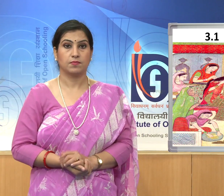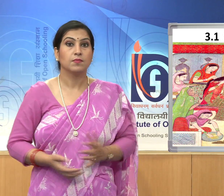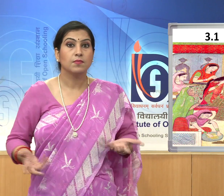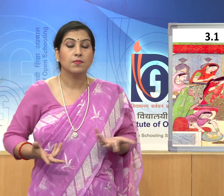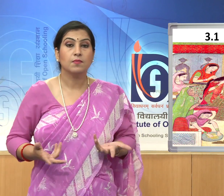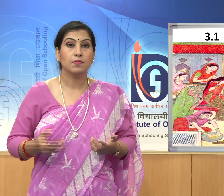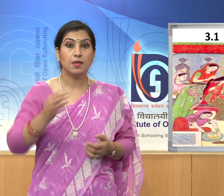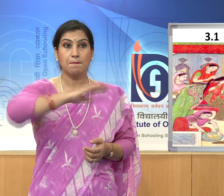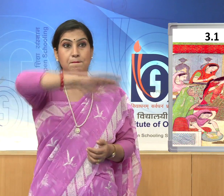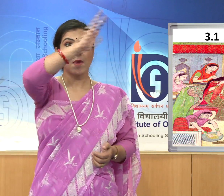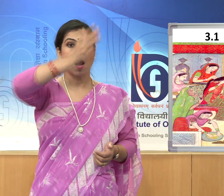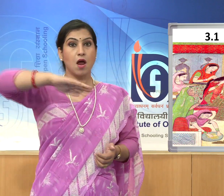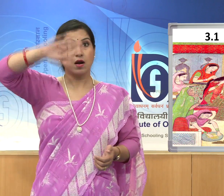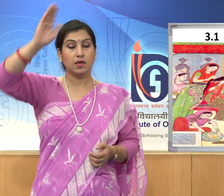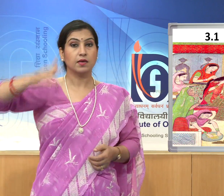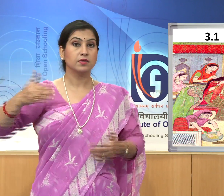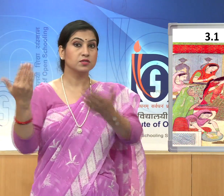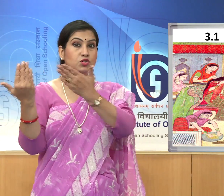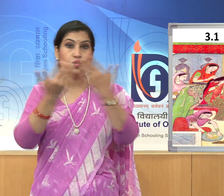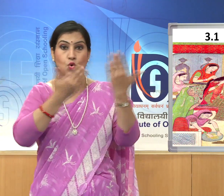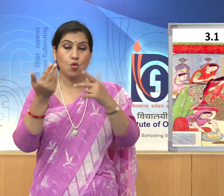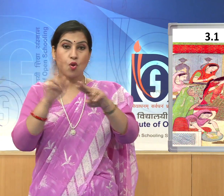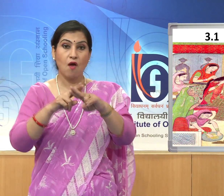of the Pahari school of paintings.